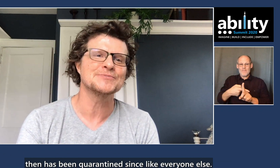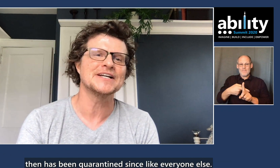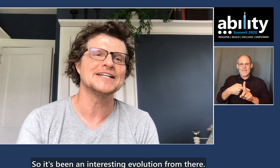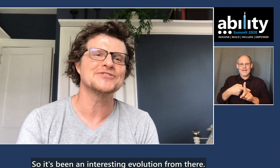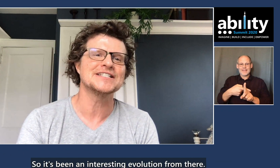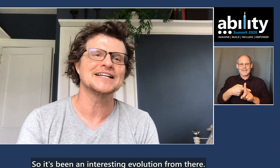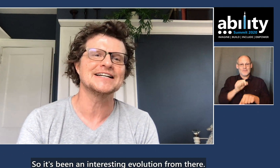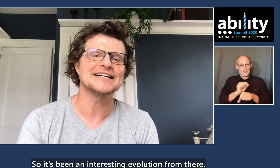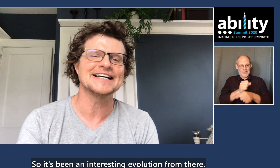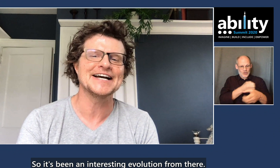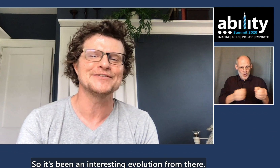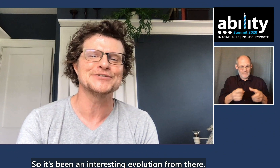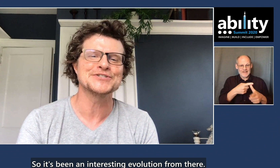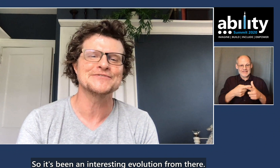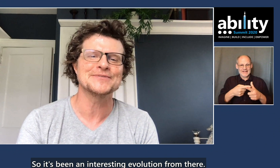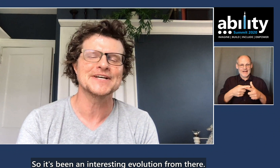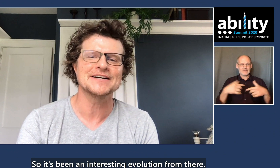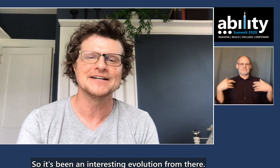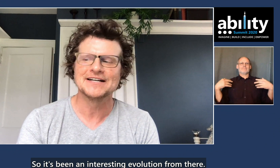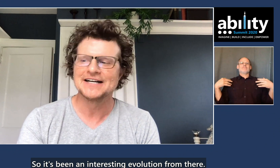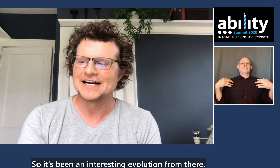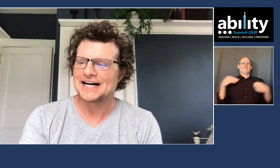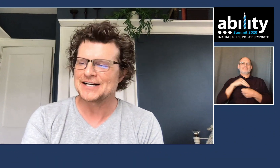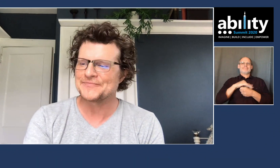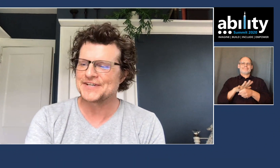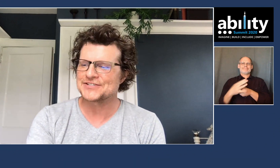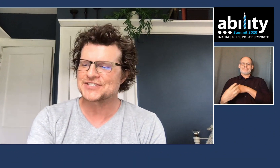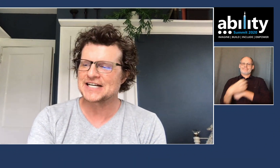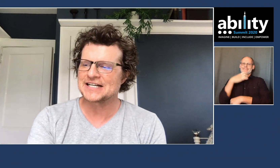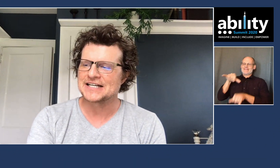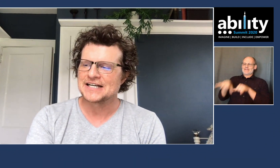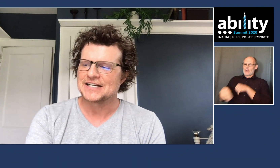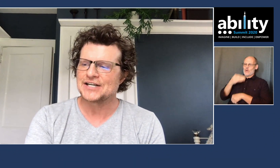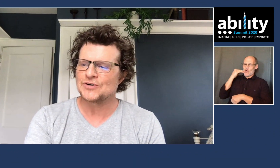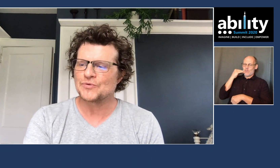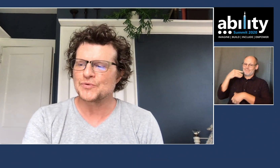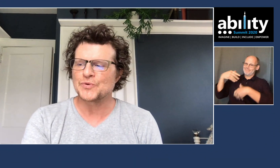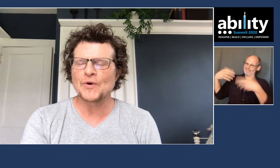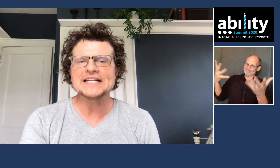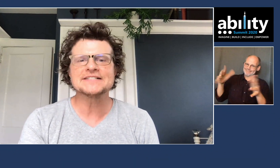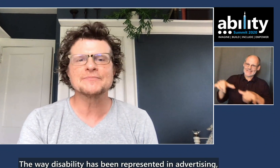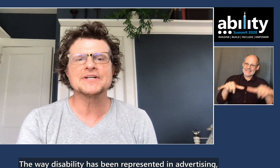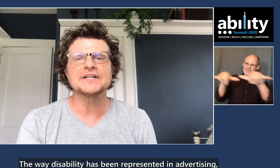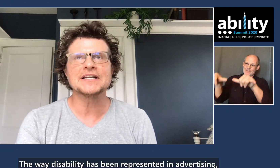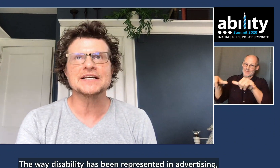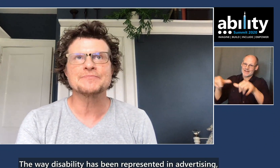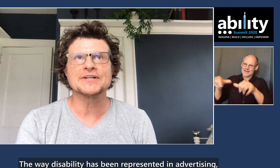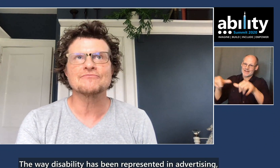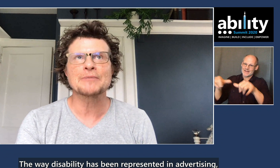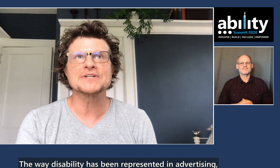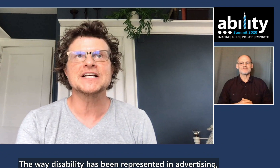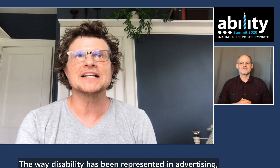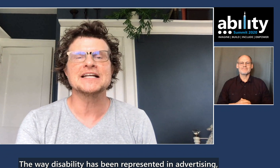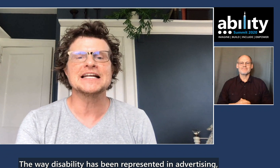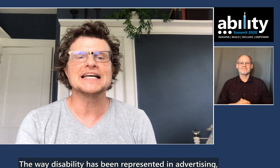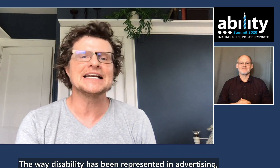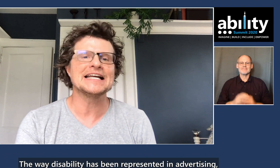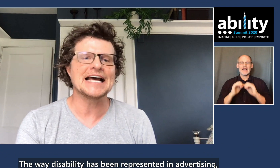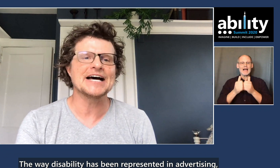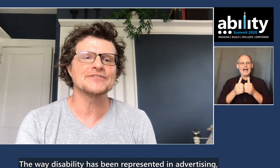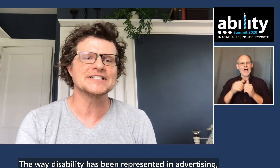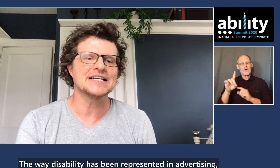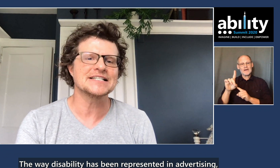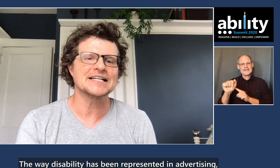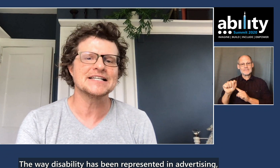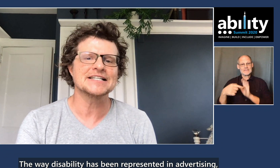everyone else. So it's been an interesting evolution from there. There's, the way disability has been represented